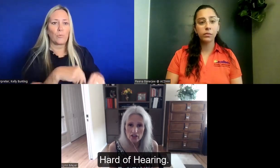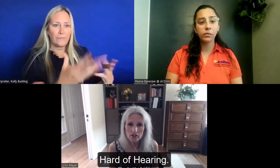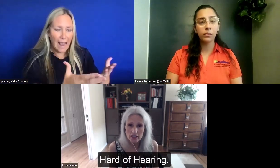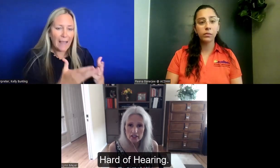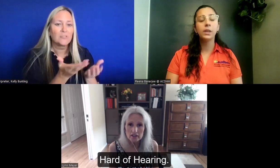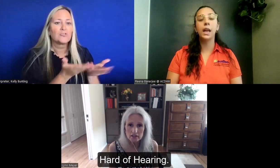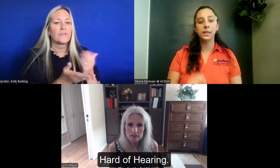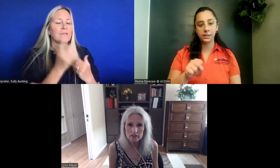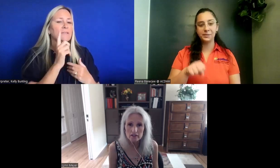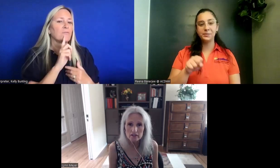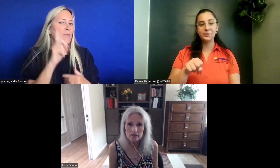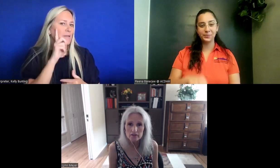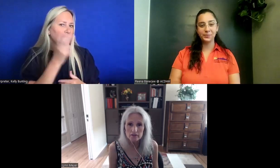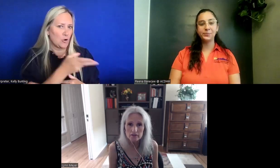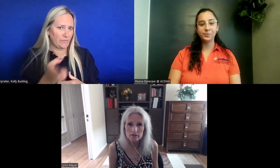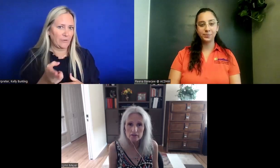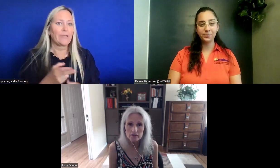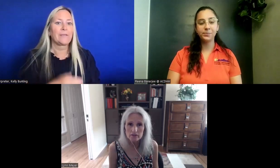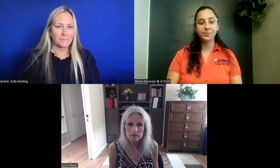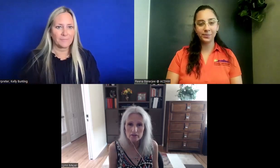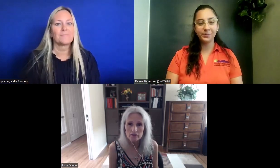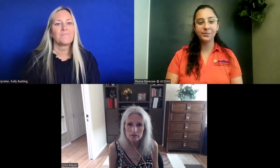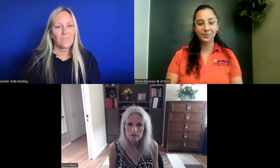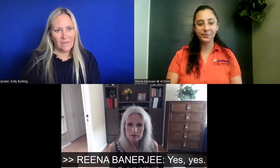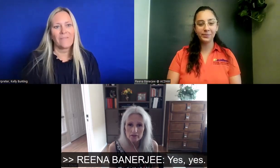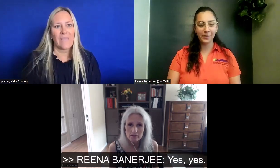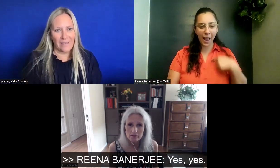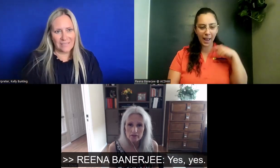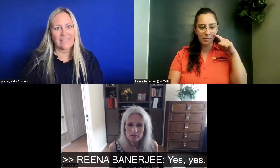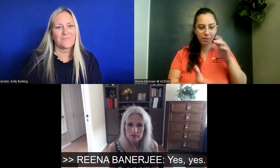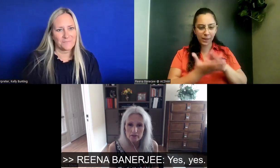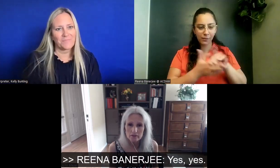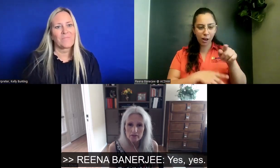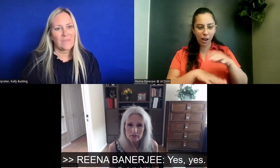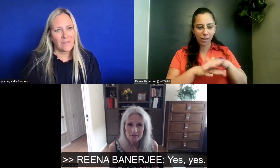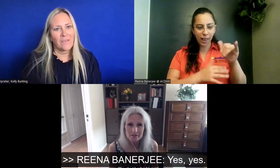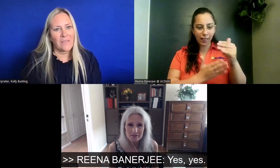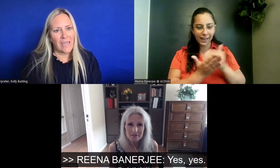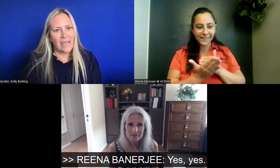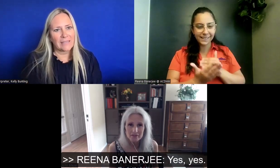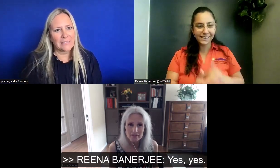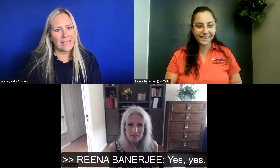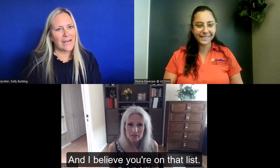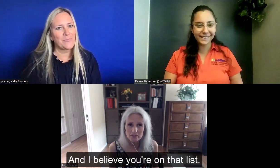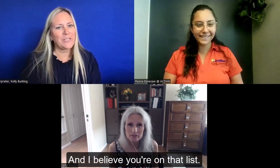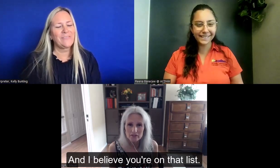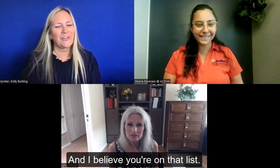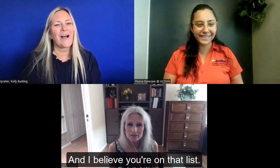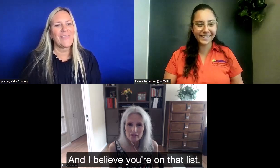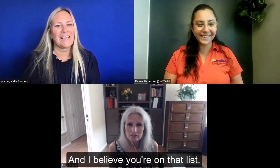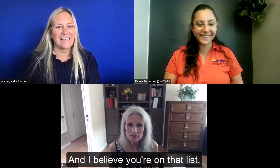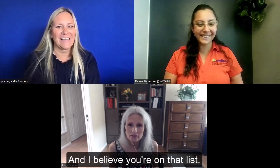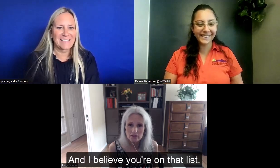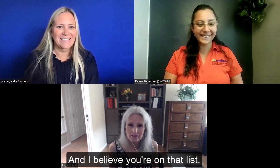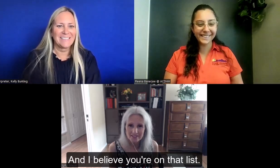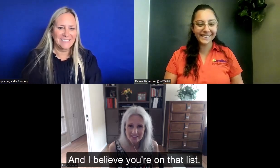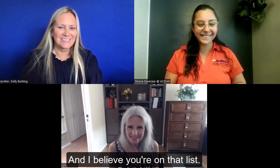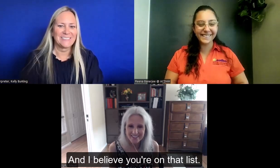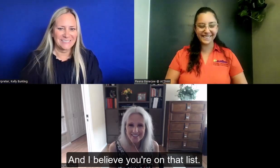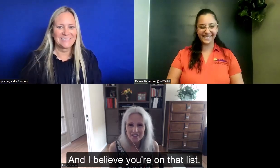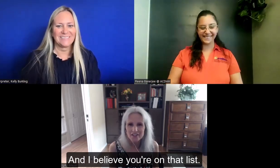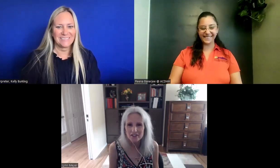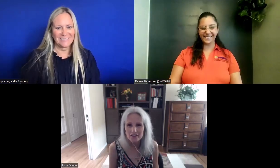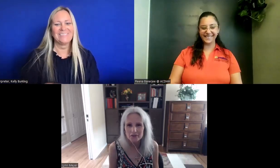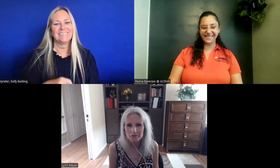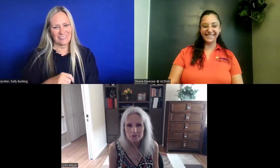and hard of hearing. Yes. Yes, and I believe you're on that list.